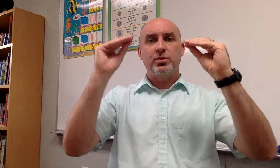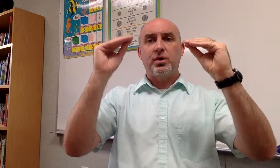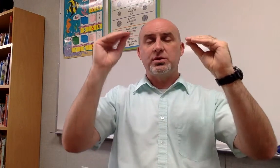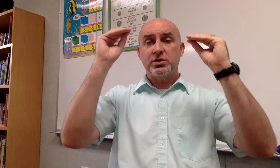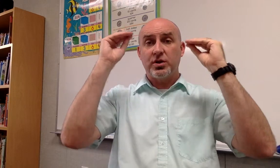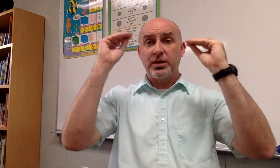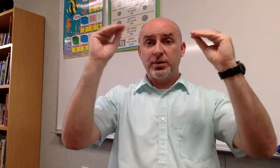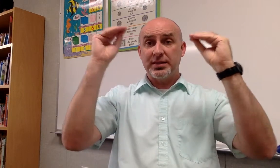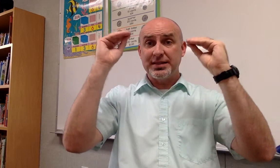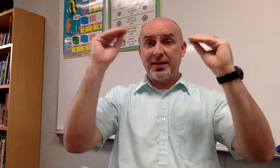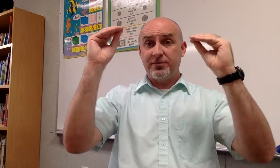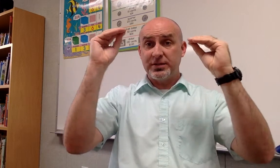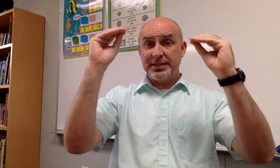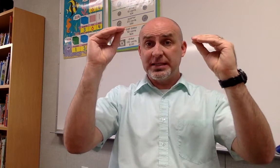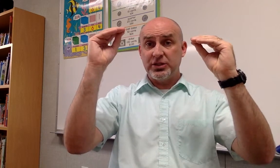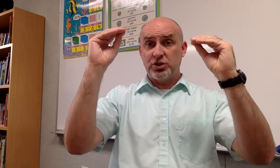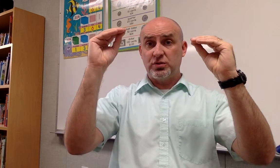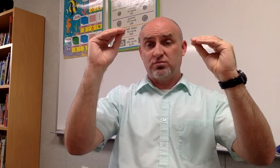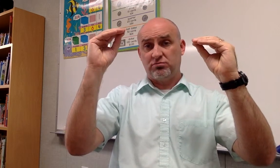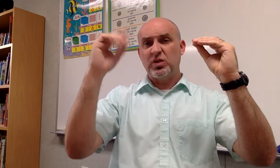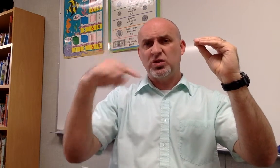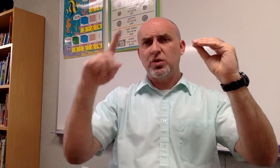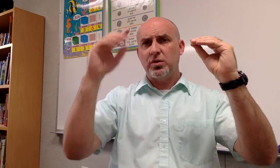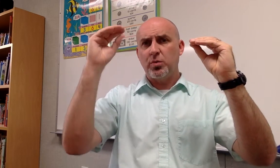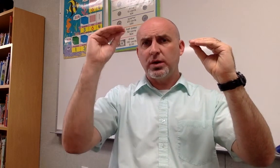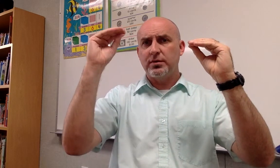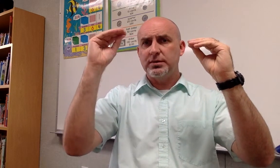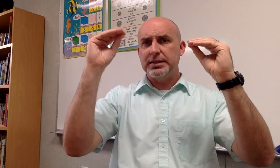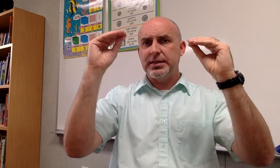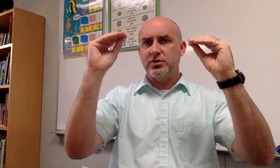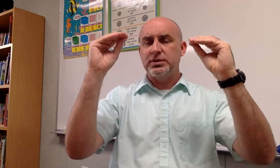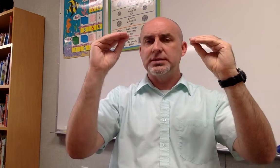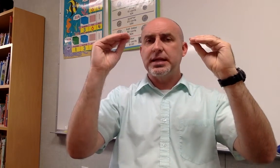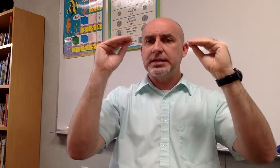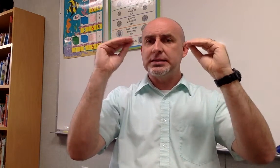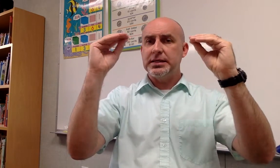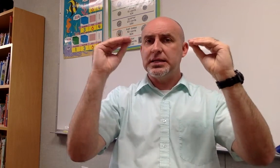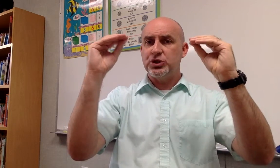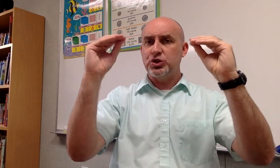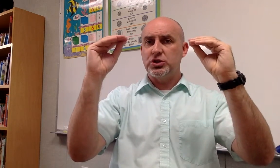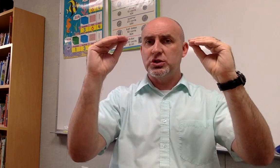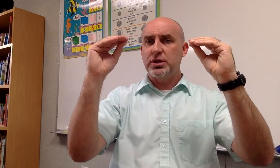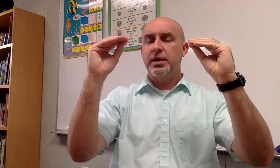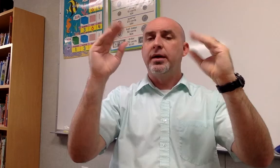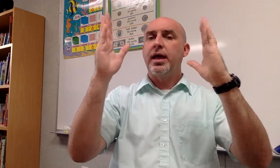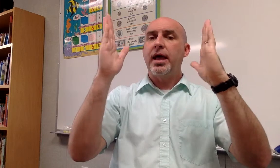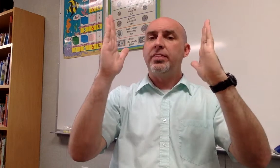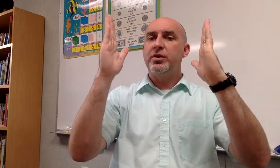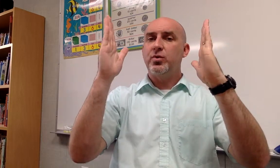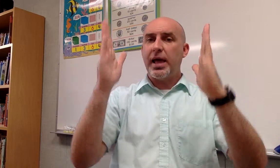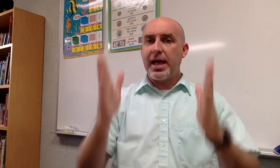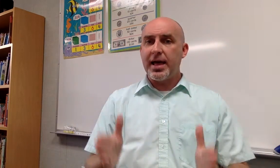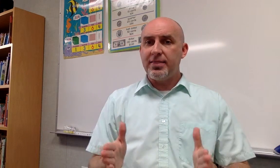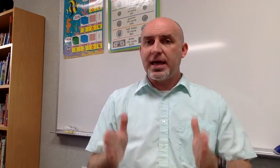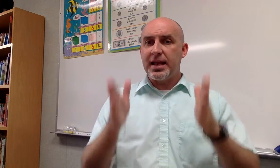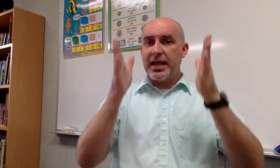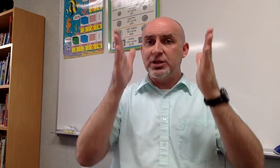are starting with the sign for teach. I'll show you in more detail in just a second. Teach. And then you add that